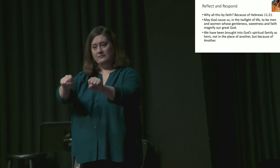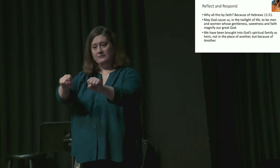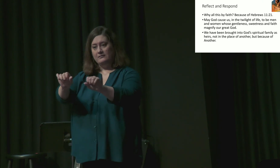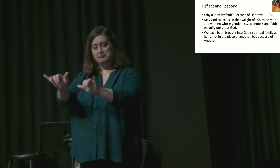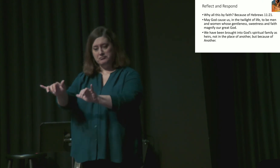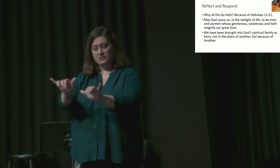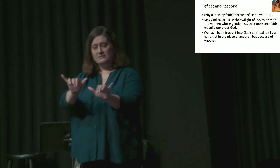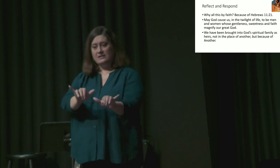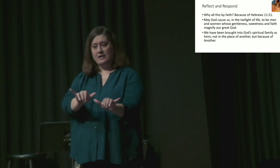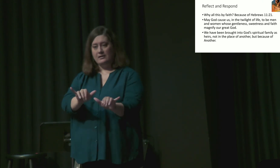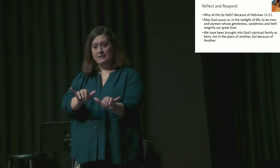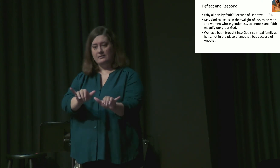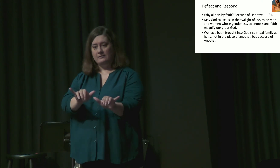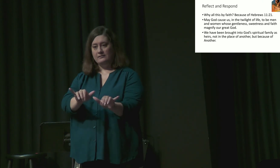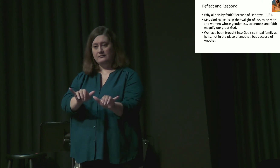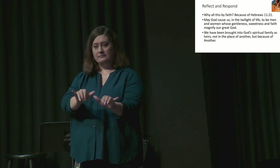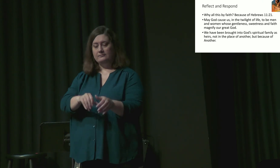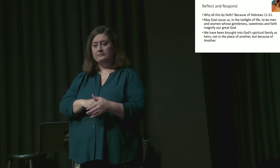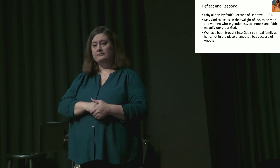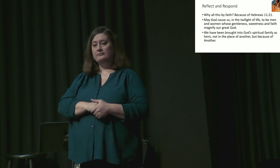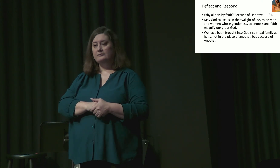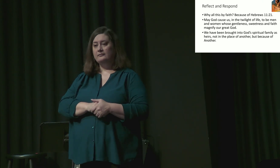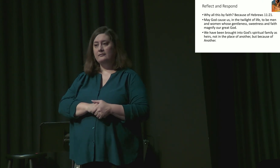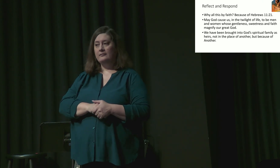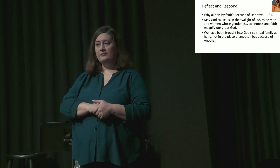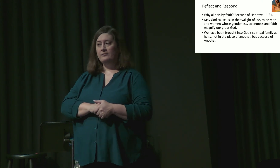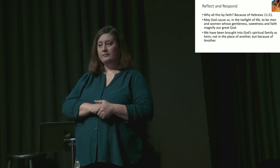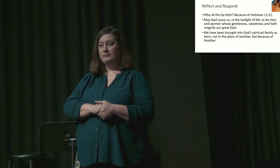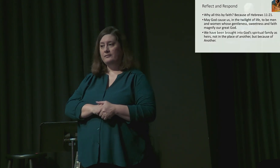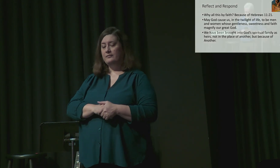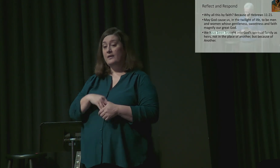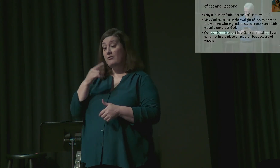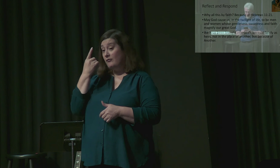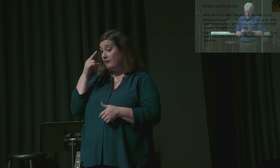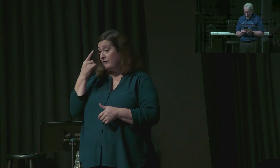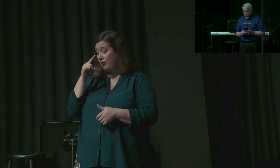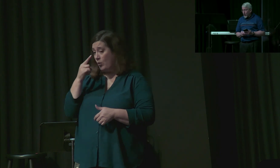but because of another.